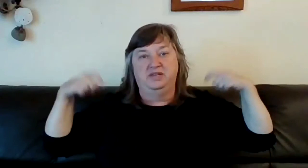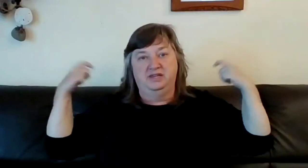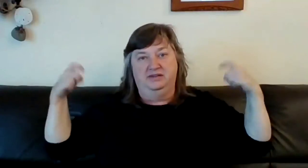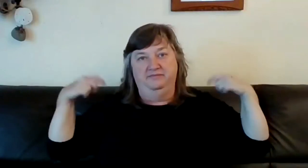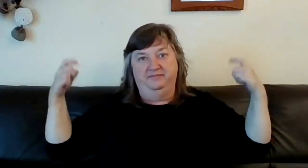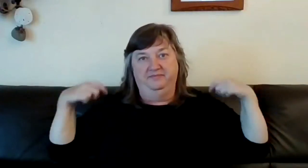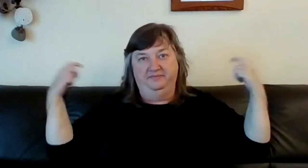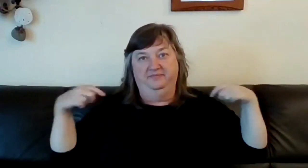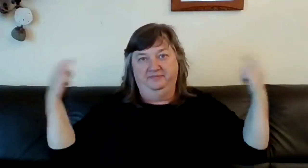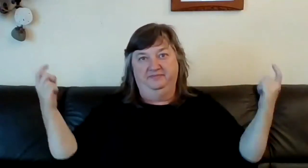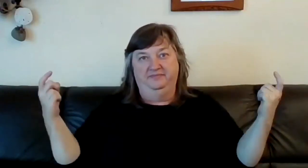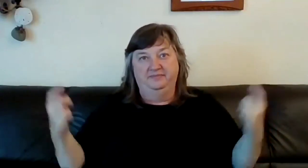PE.